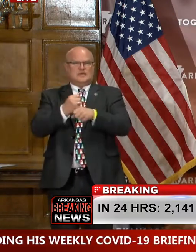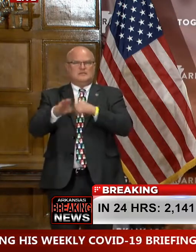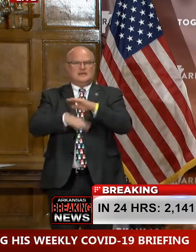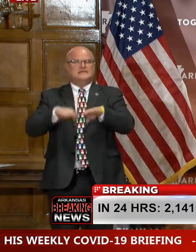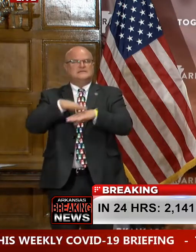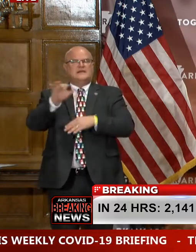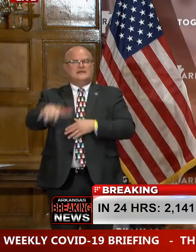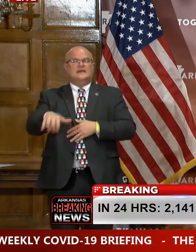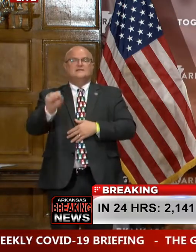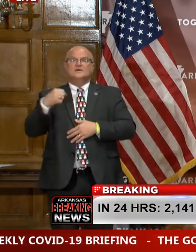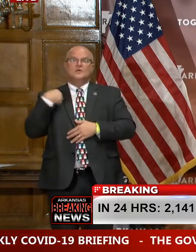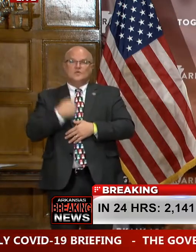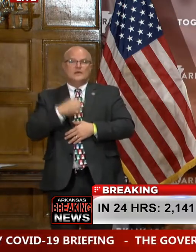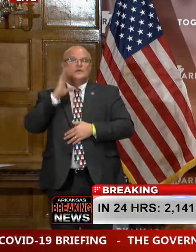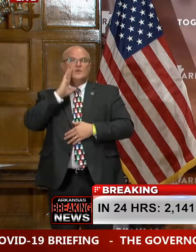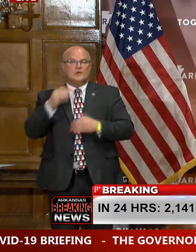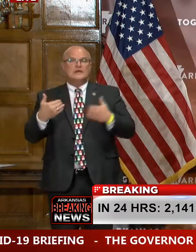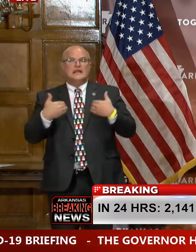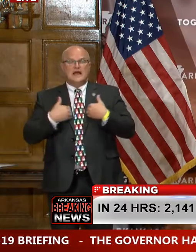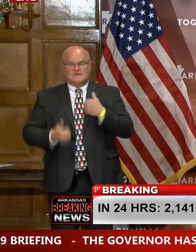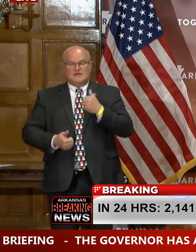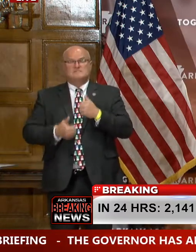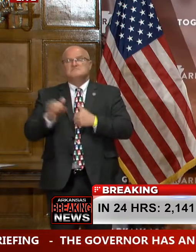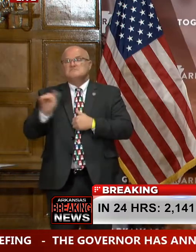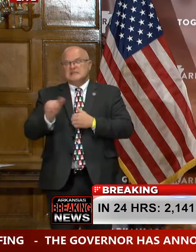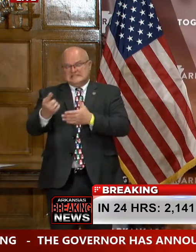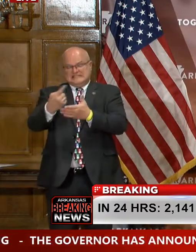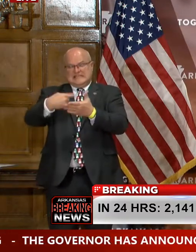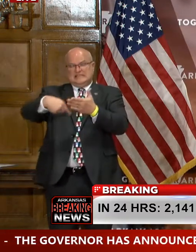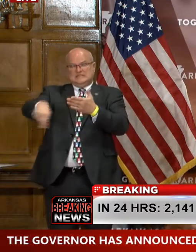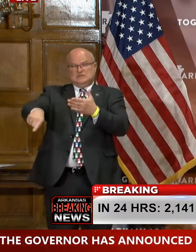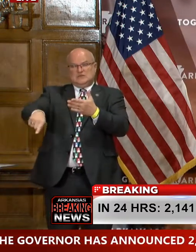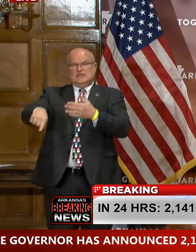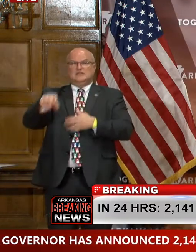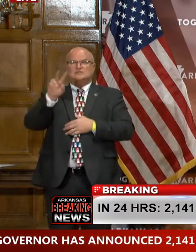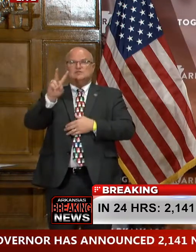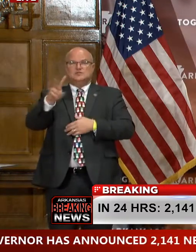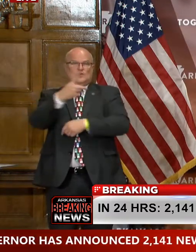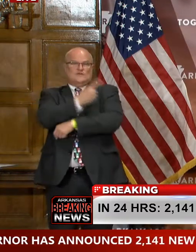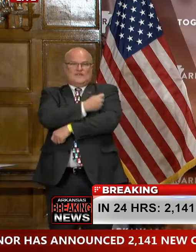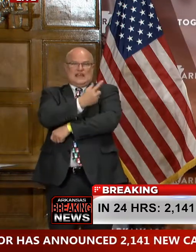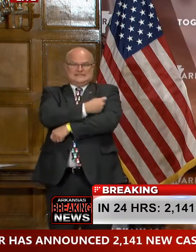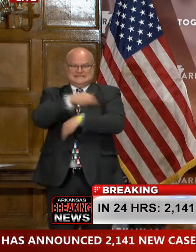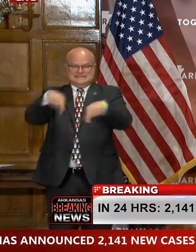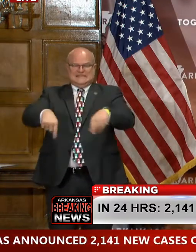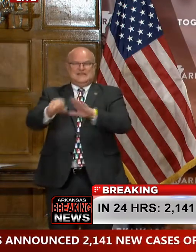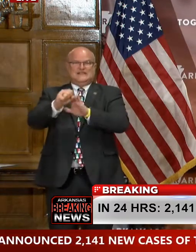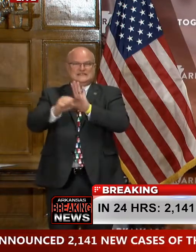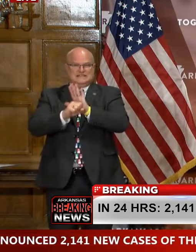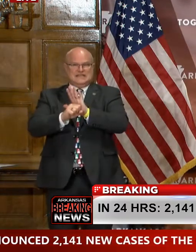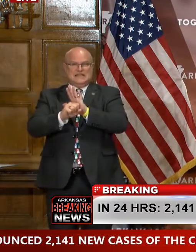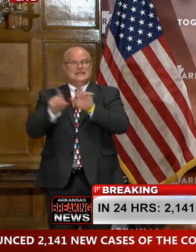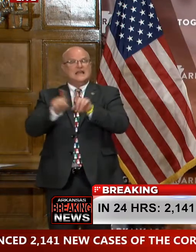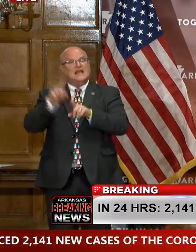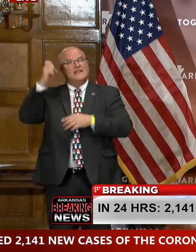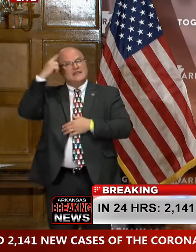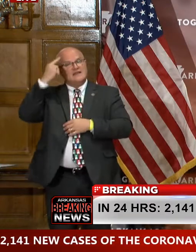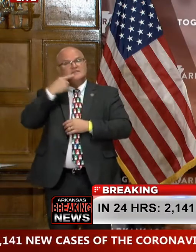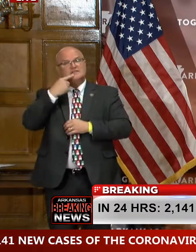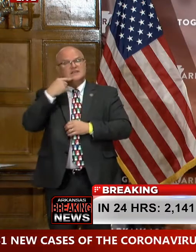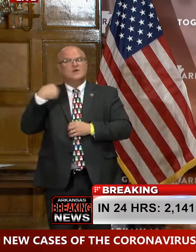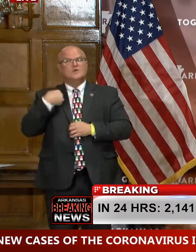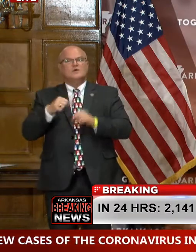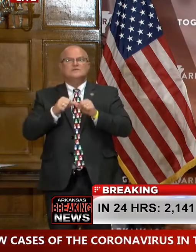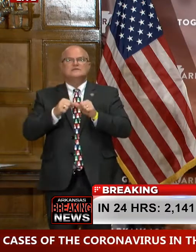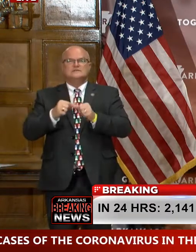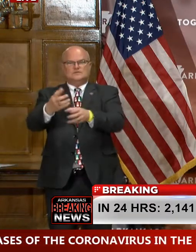on that. So we will have, most likely next week, 2 vaccines here in the state, and as the governor mentioned, we will continue